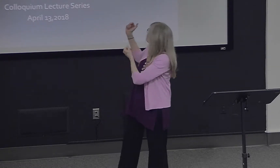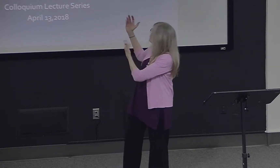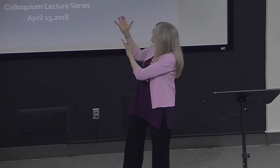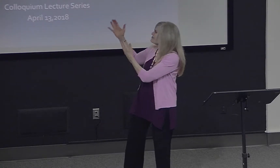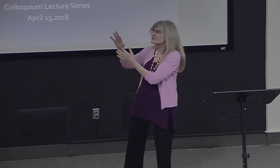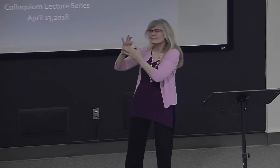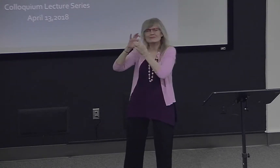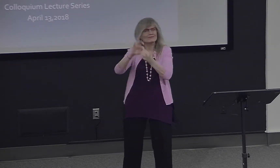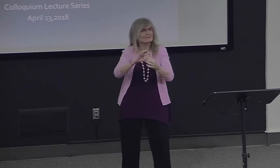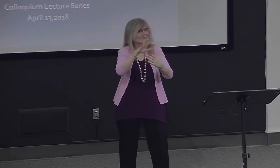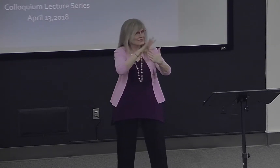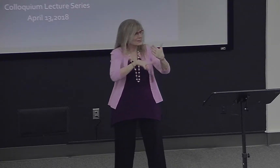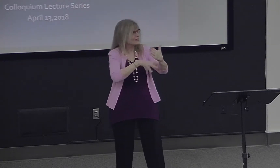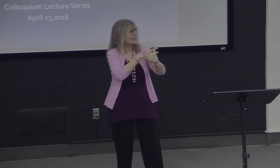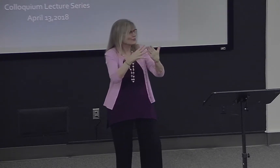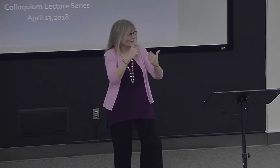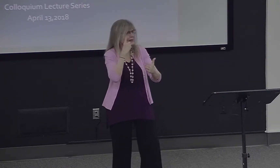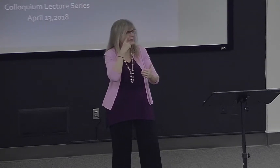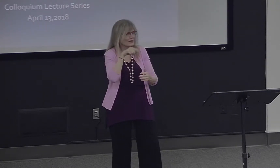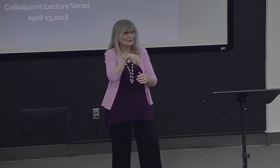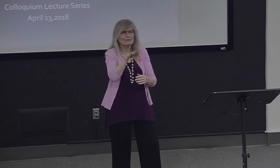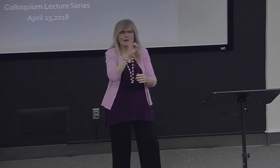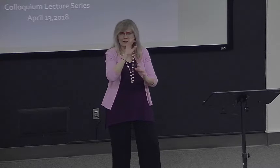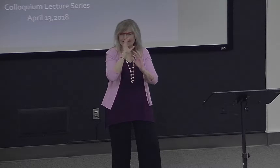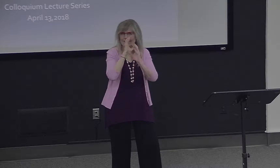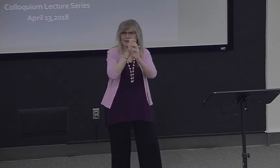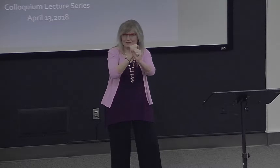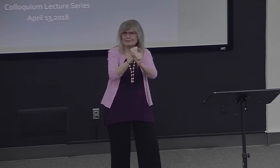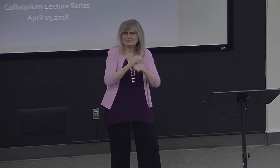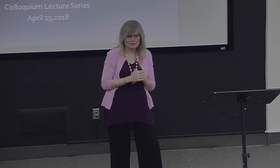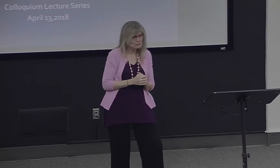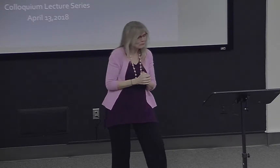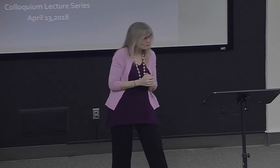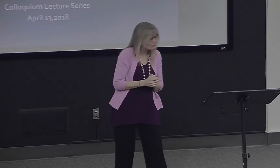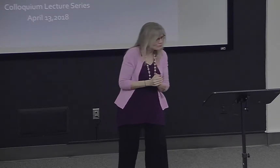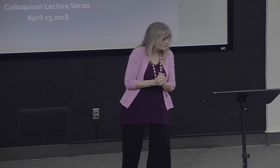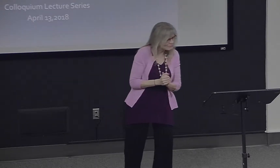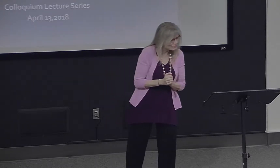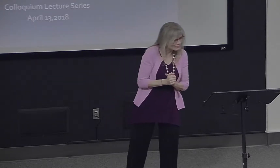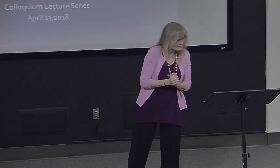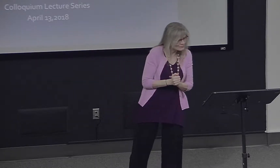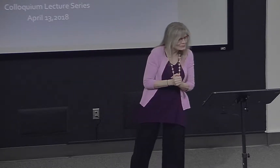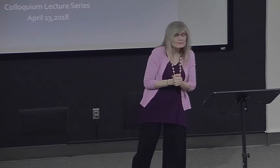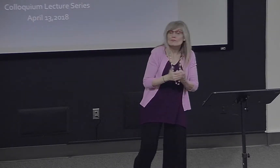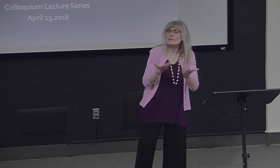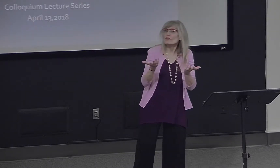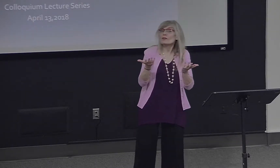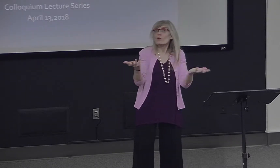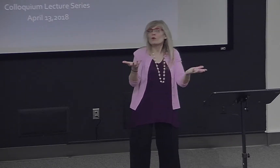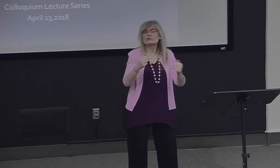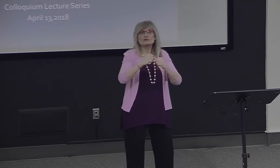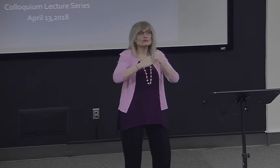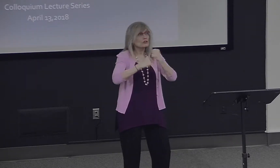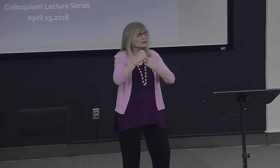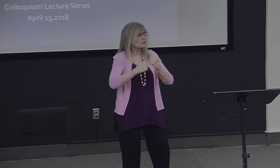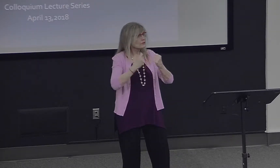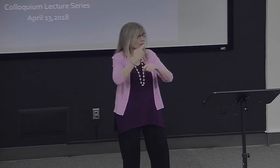and is here to share with you her dissertation research about the scheduling of ASL English interpreters, which I believe you will